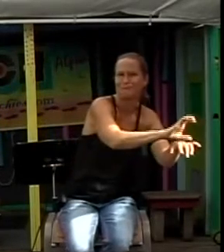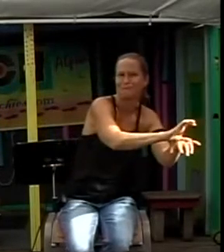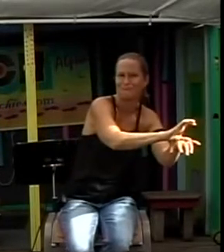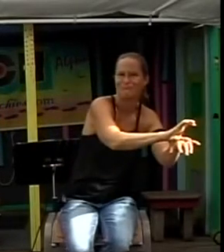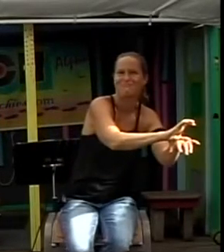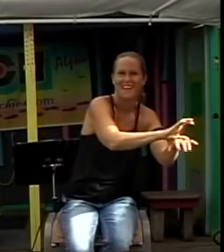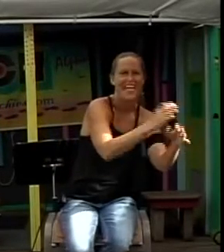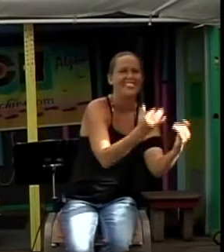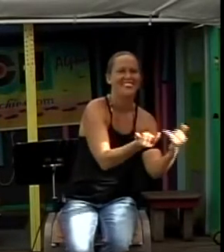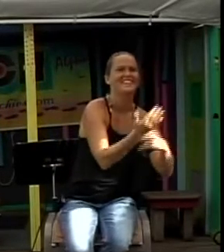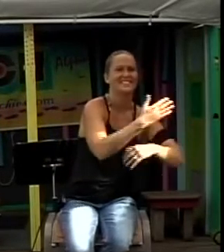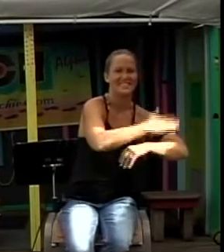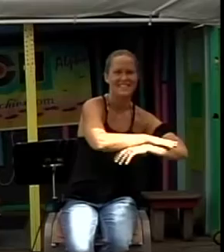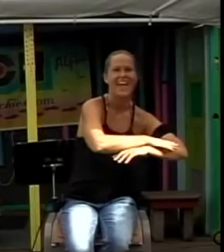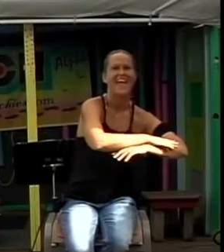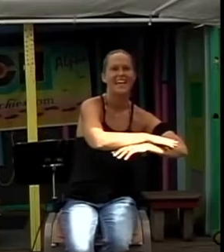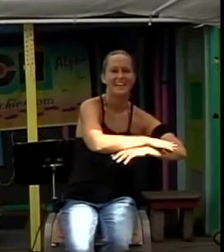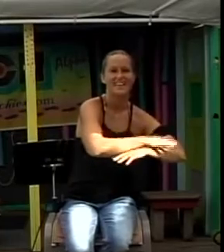came.